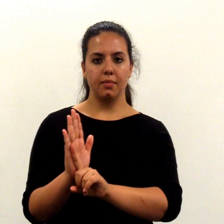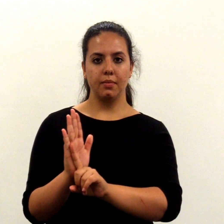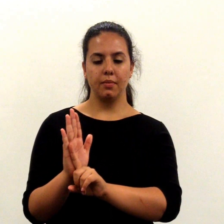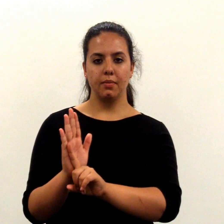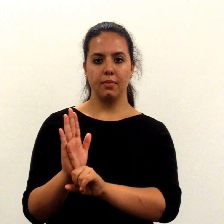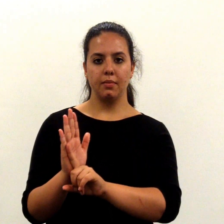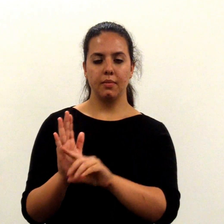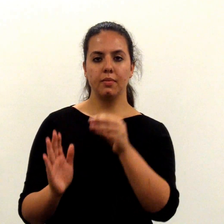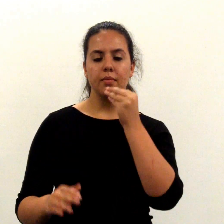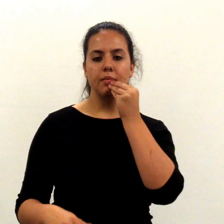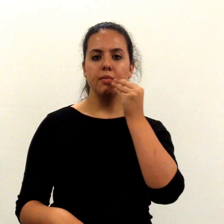Homework.